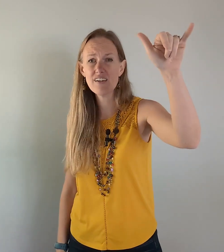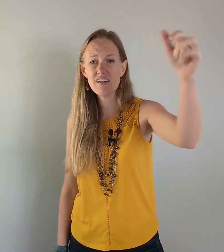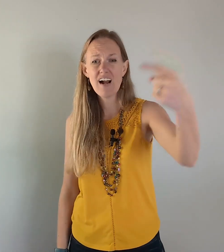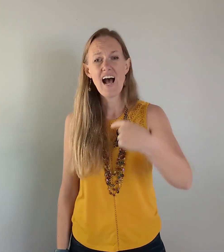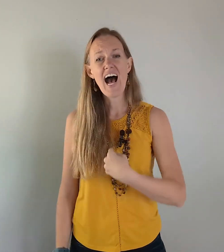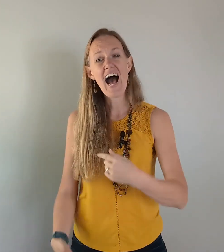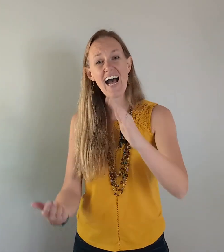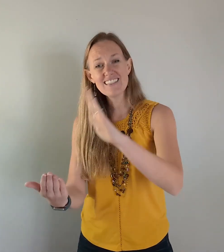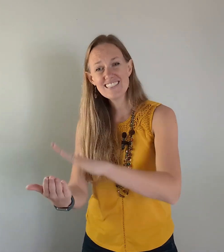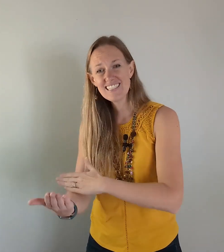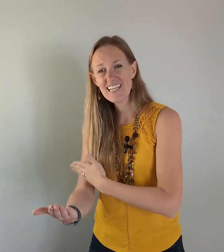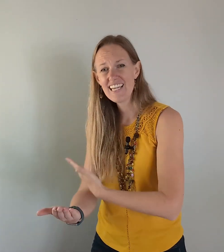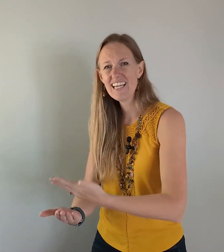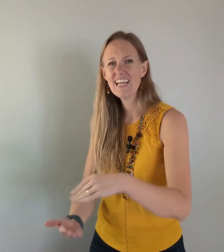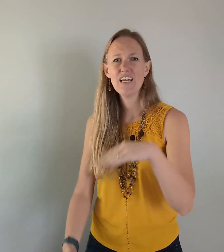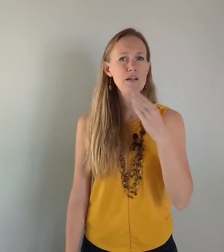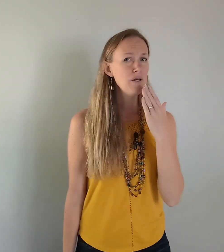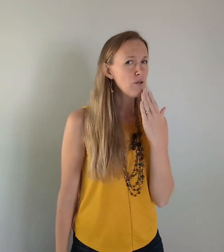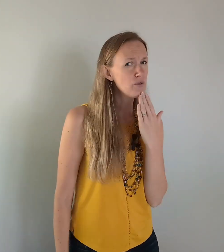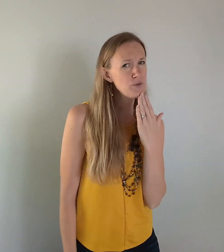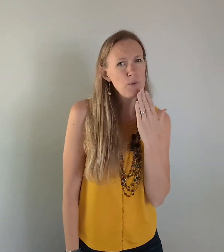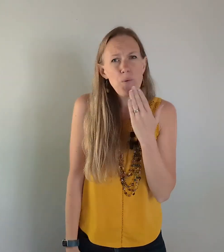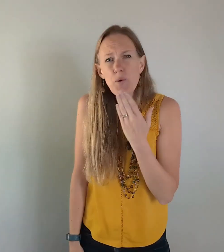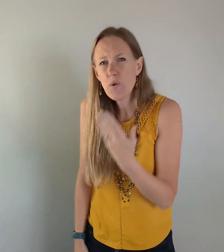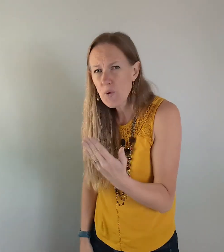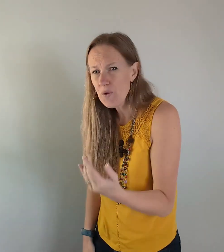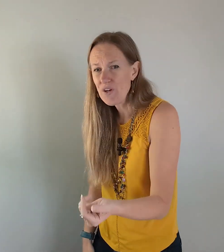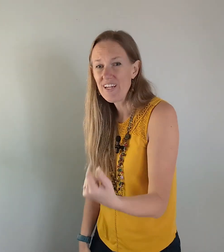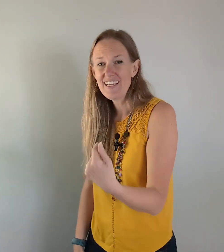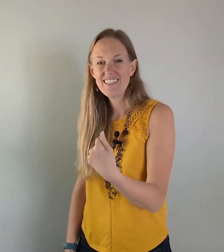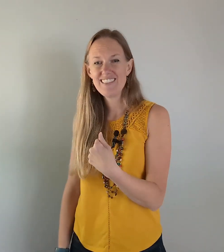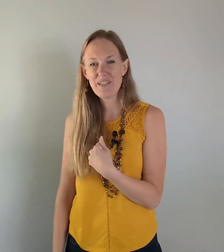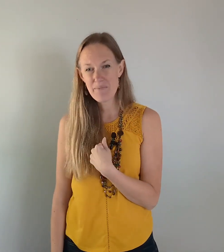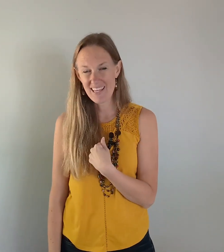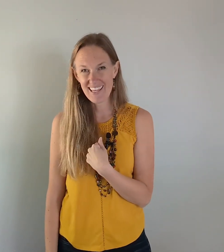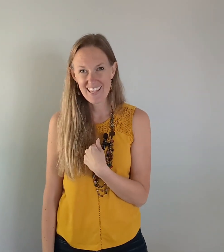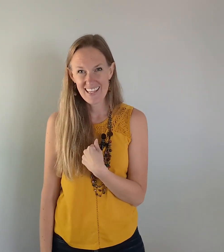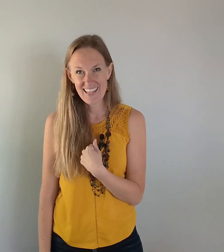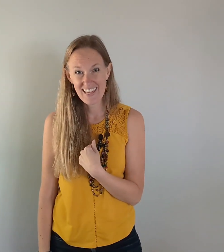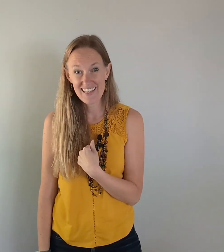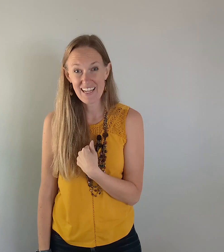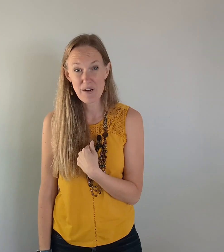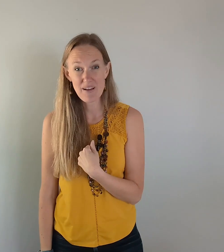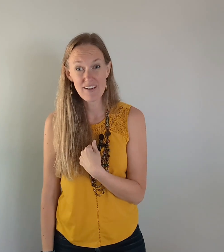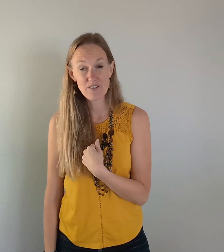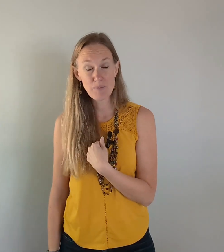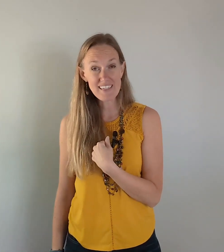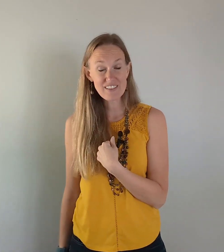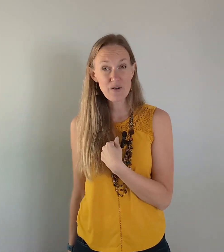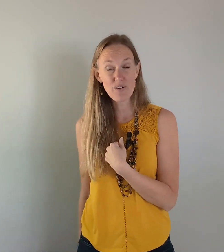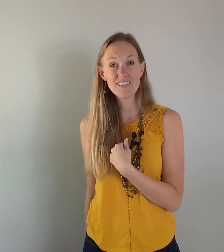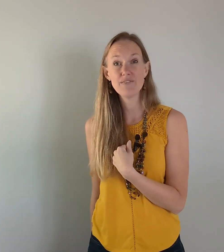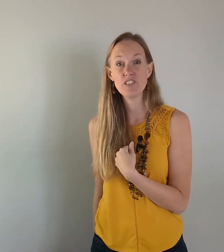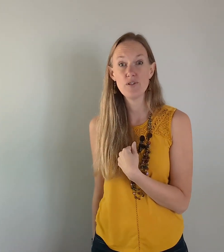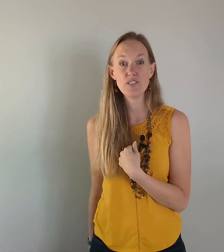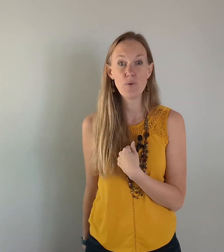Forever I'll sing. You're so good to me. And then it goes back to the chorus and we do it